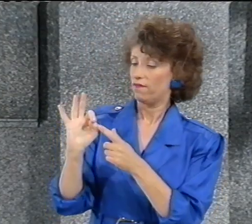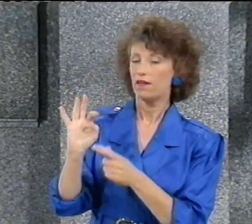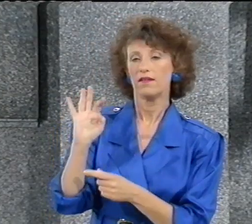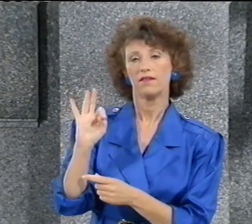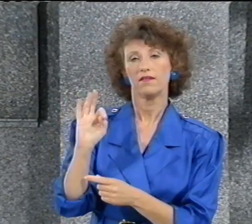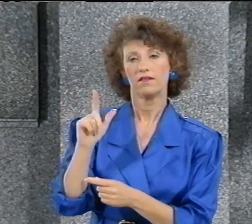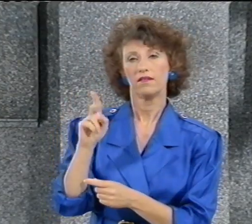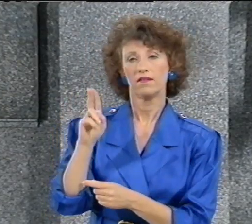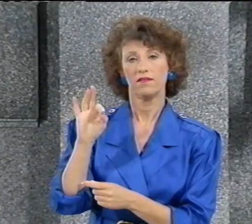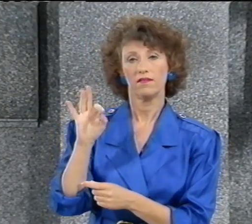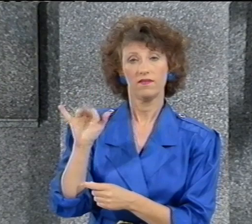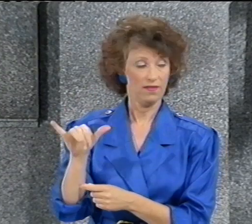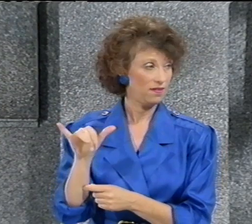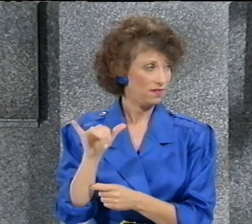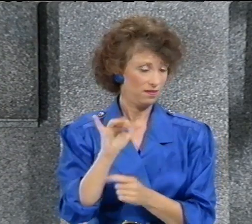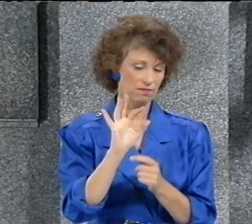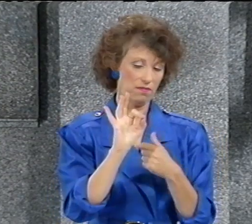Now for F, as in the word fluffy.